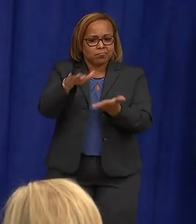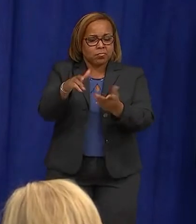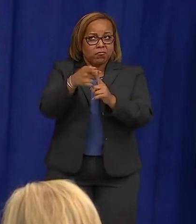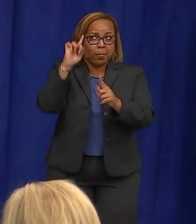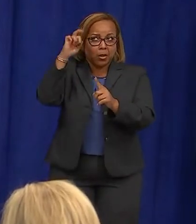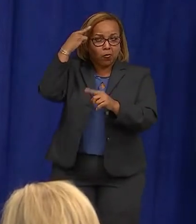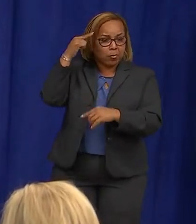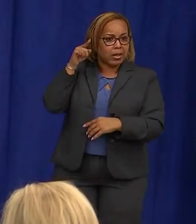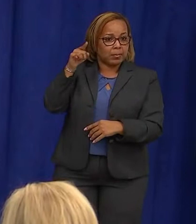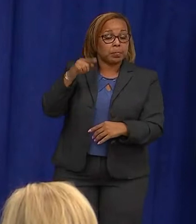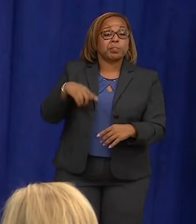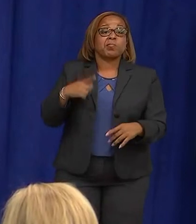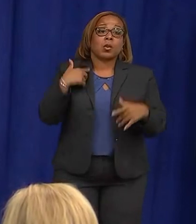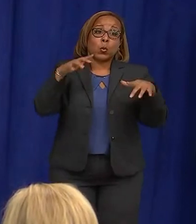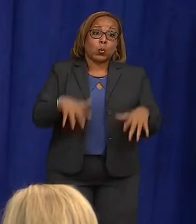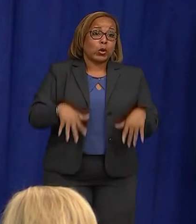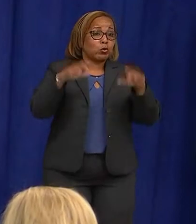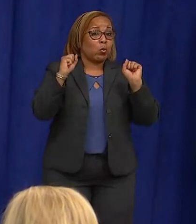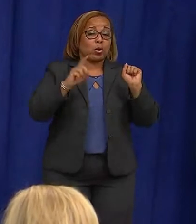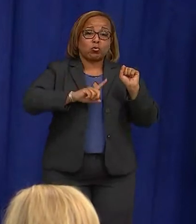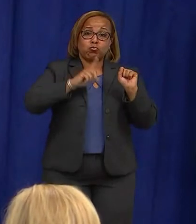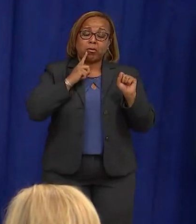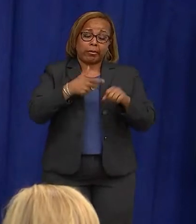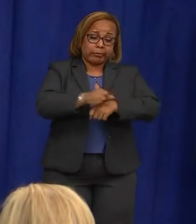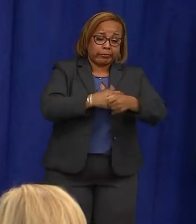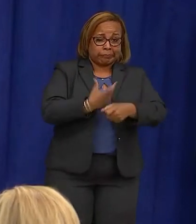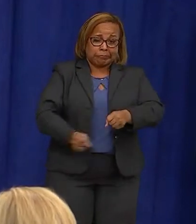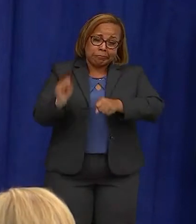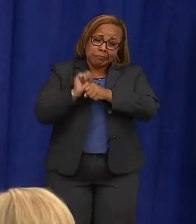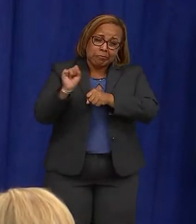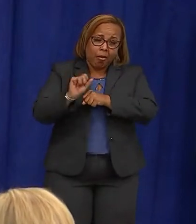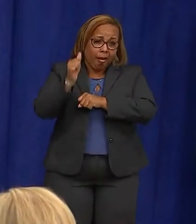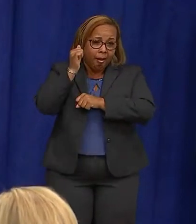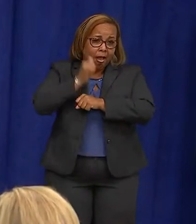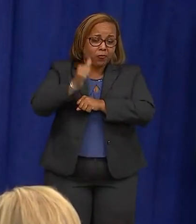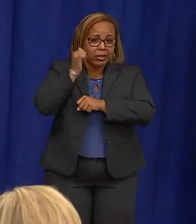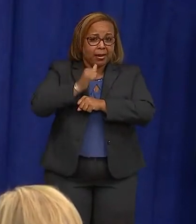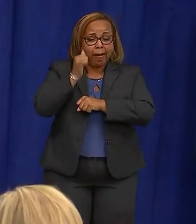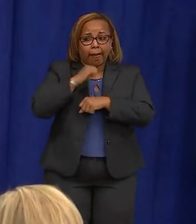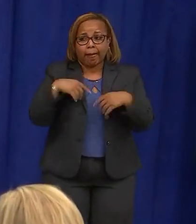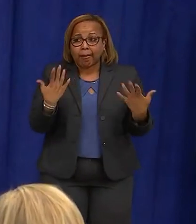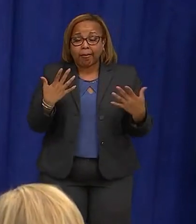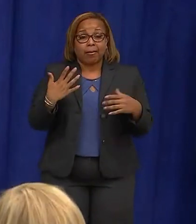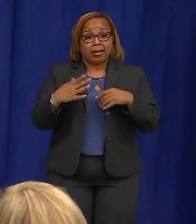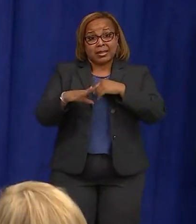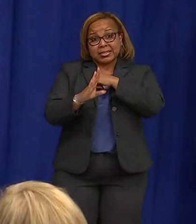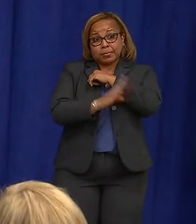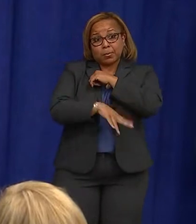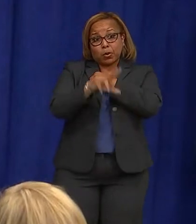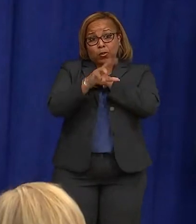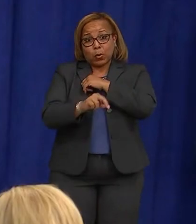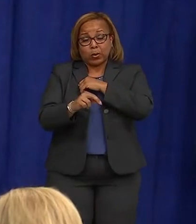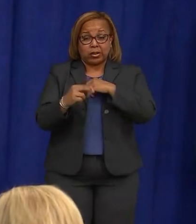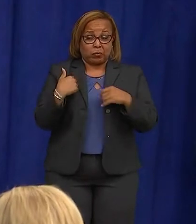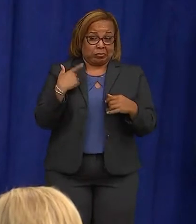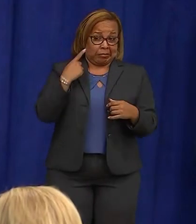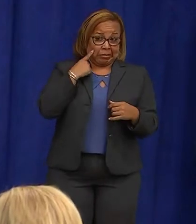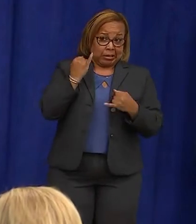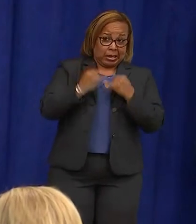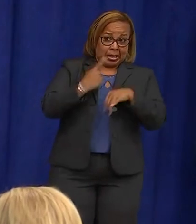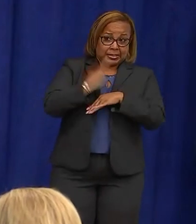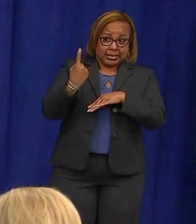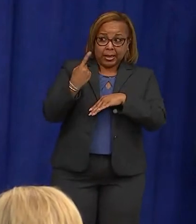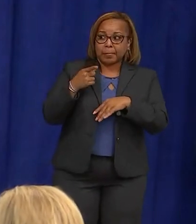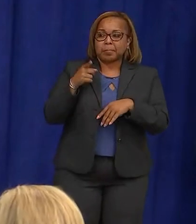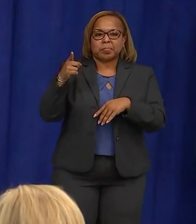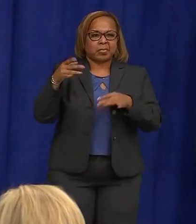federal government. So we're doing an all-out effort every single day, assuming September 30th is our last day. The